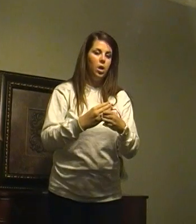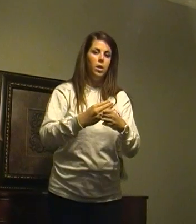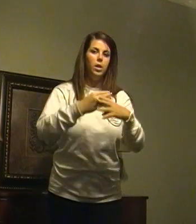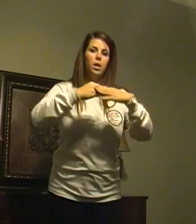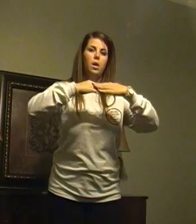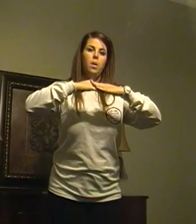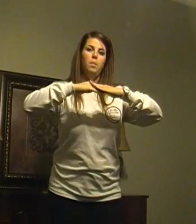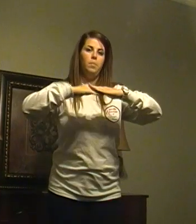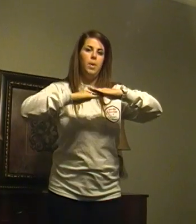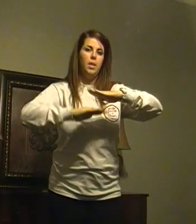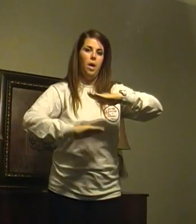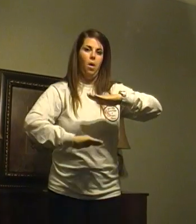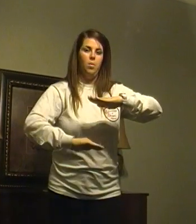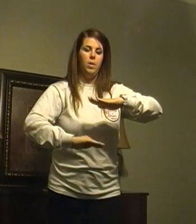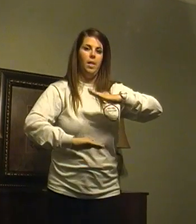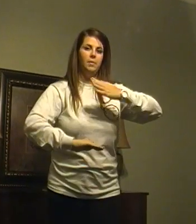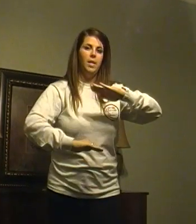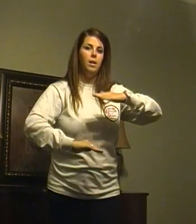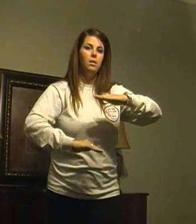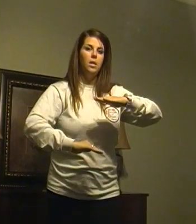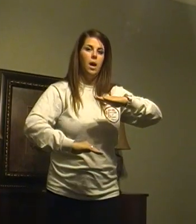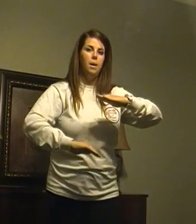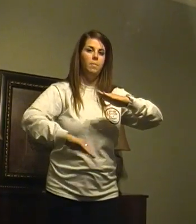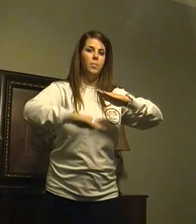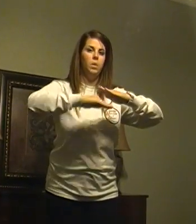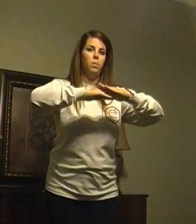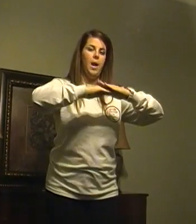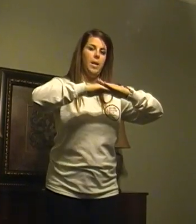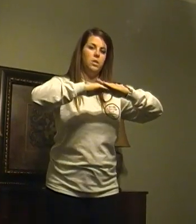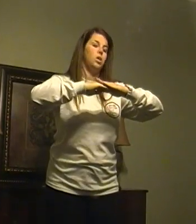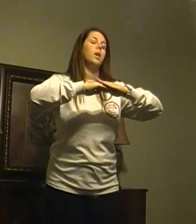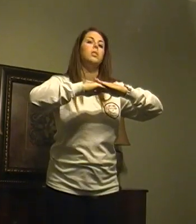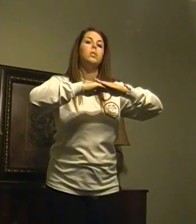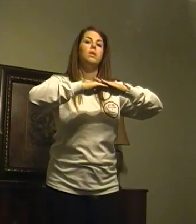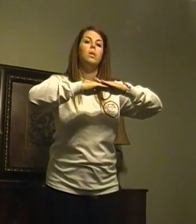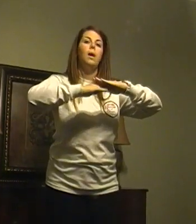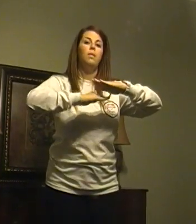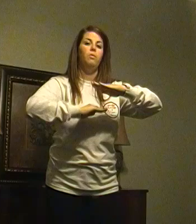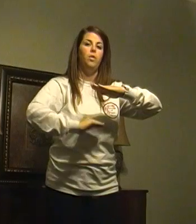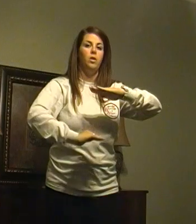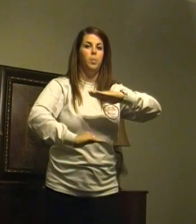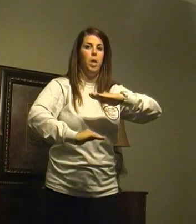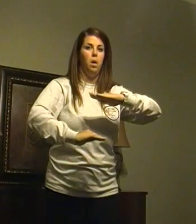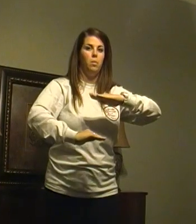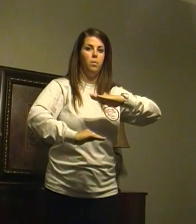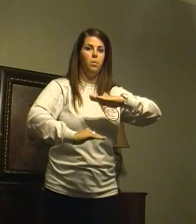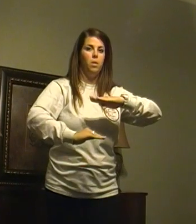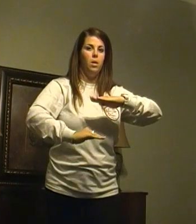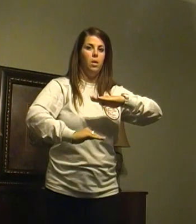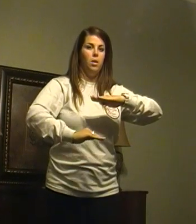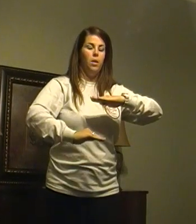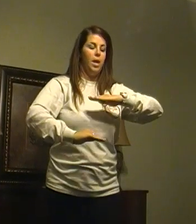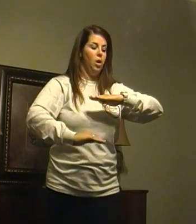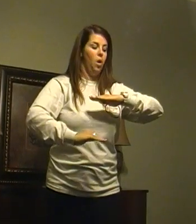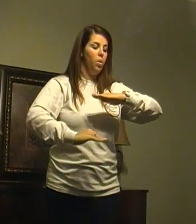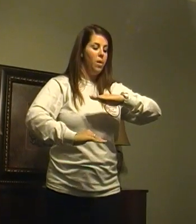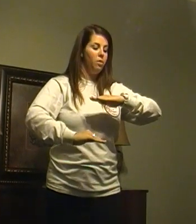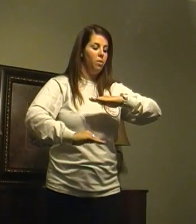earth below. Left hand on top, right hand starts and then falls below. Okay, you're going to hold that for